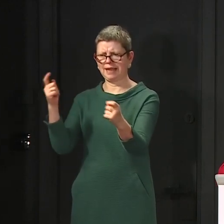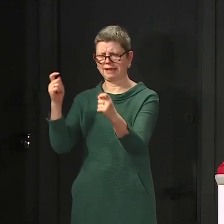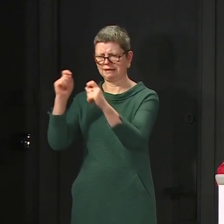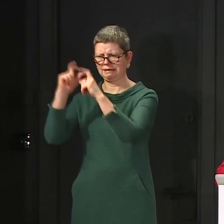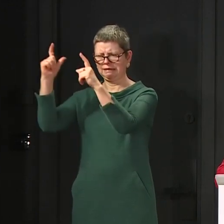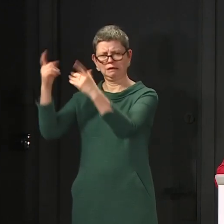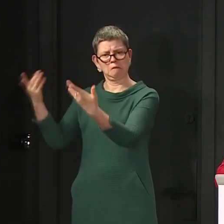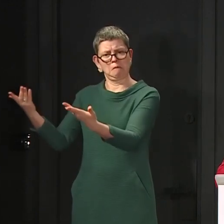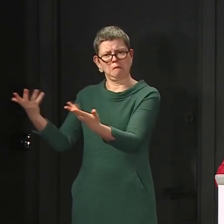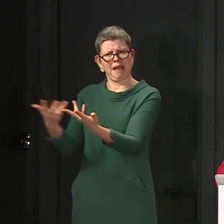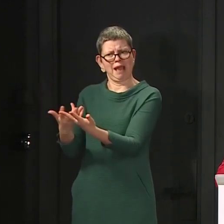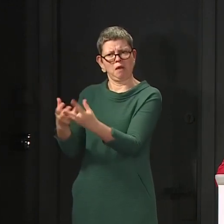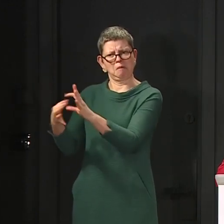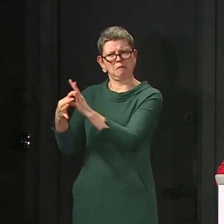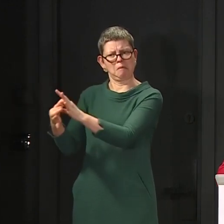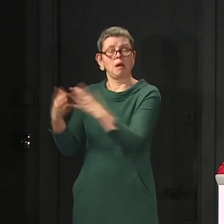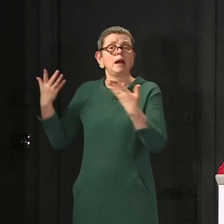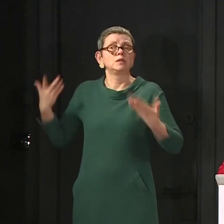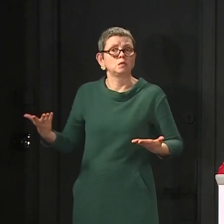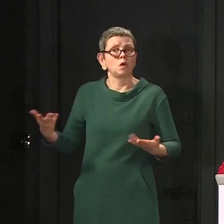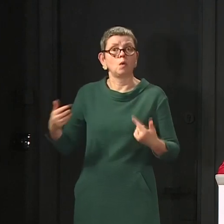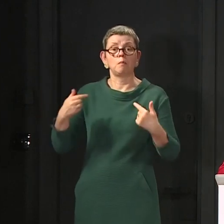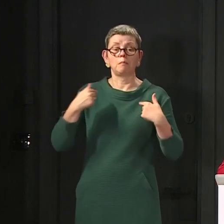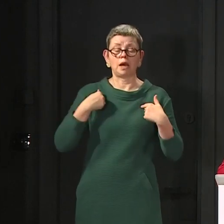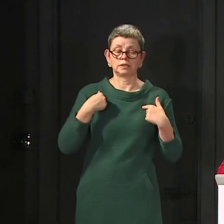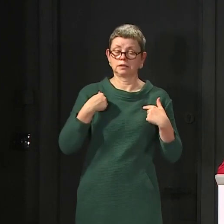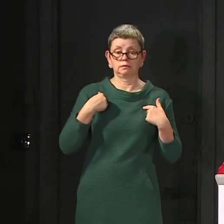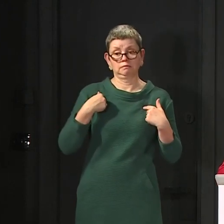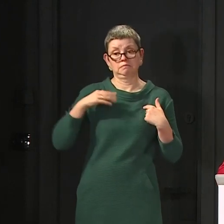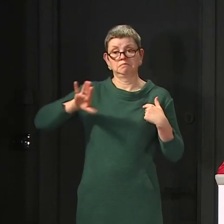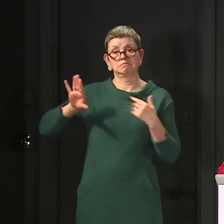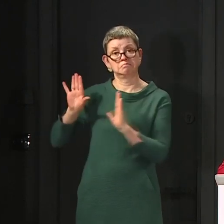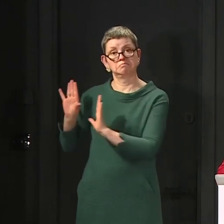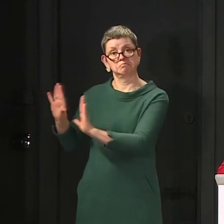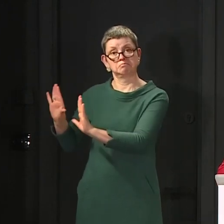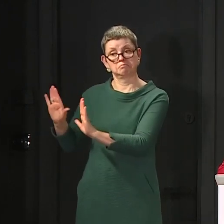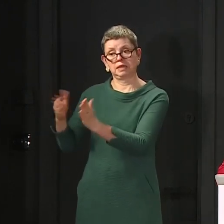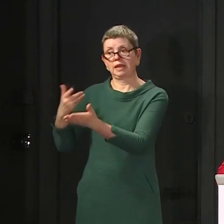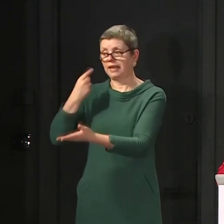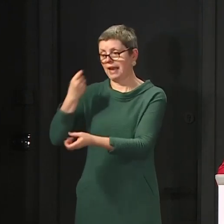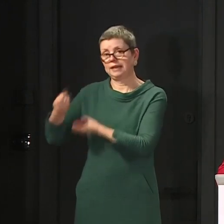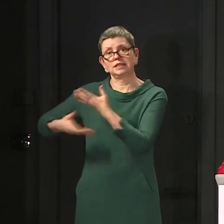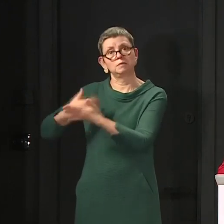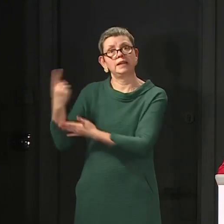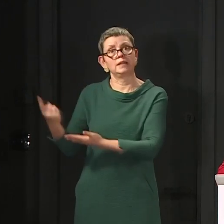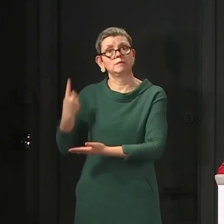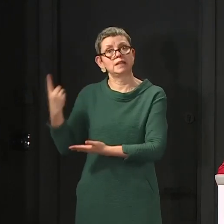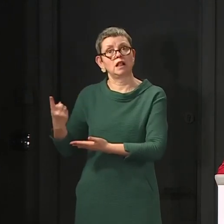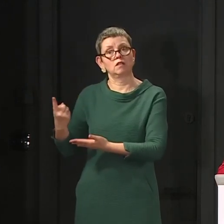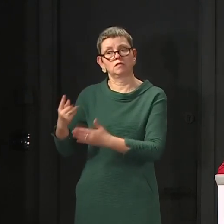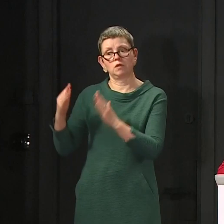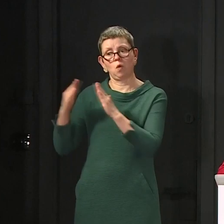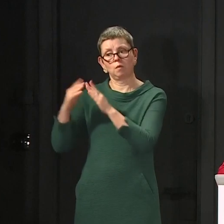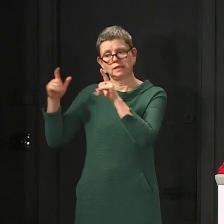make that change here in Scotland, I think it is probably better for me to leave it to the Prime Minister to explain how a stay-at-home message fits